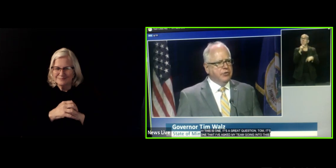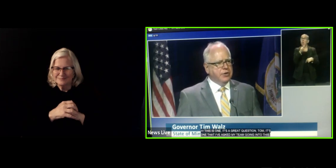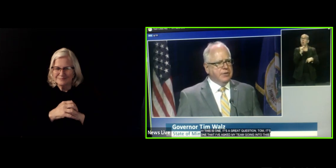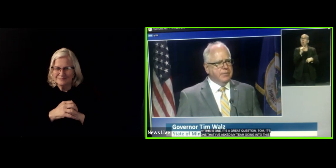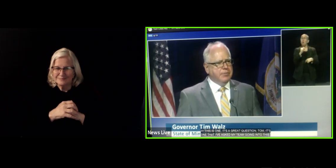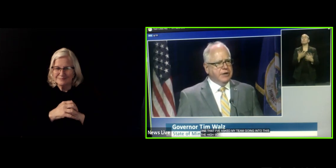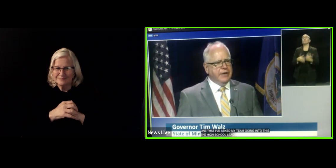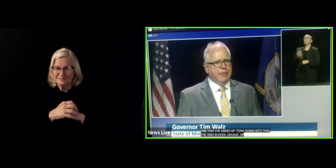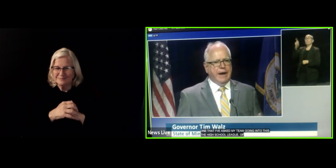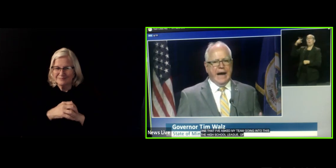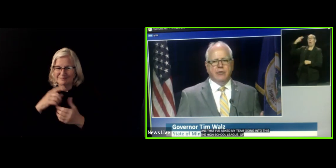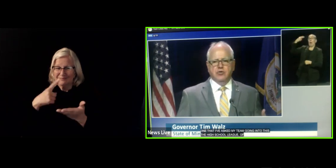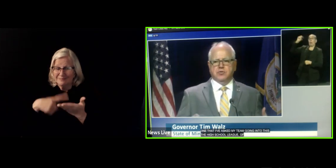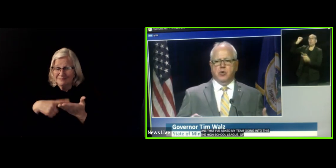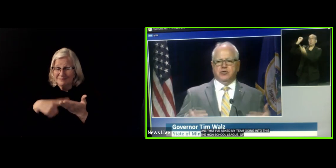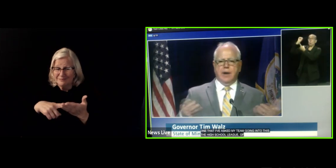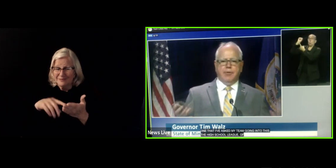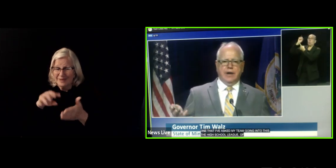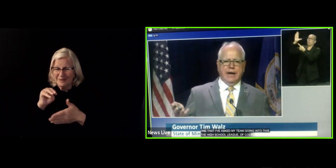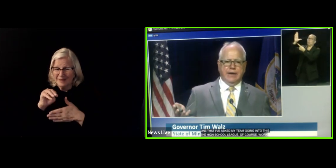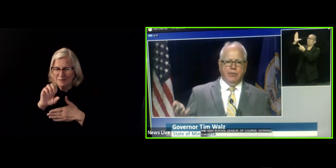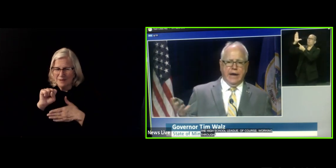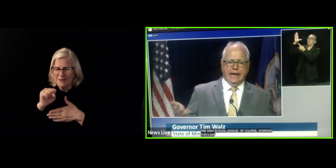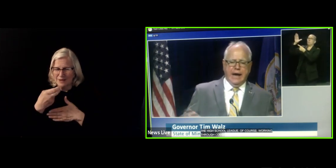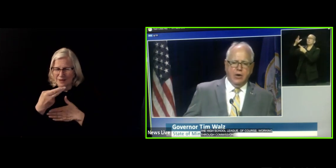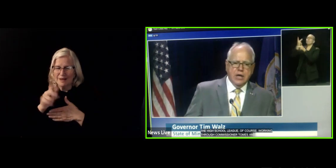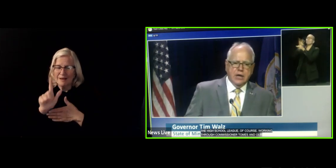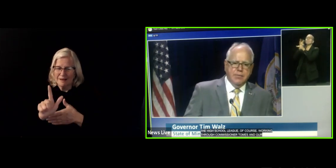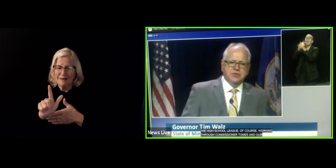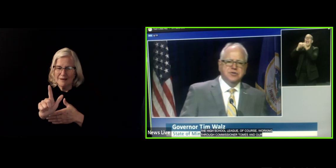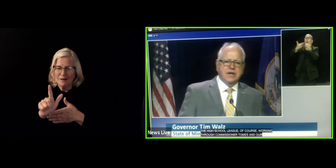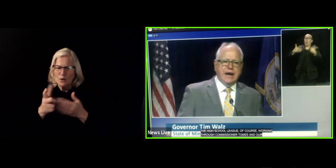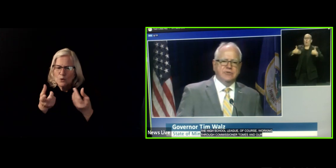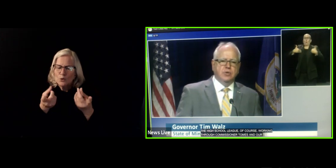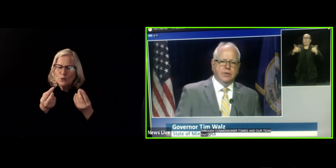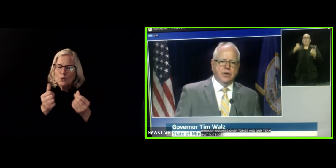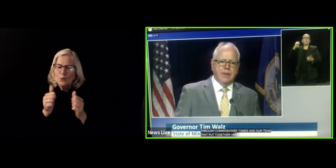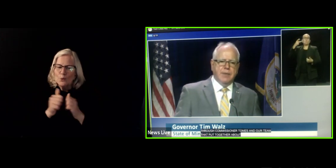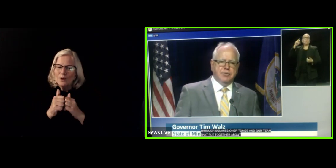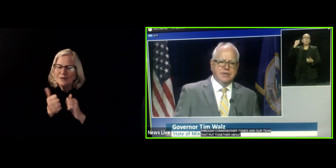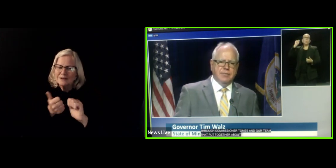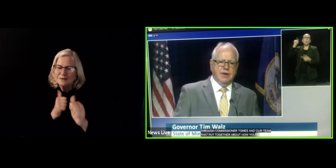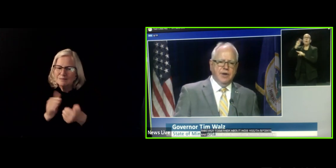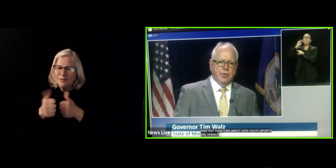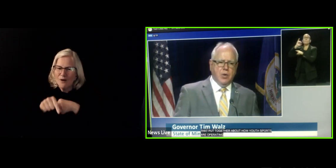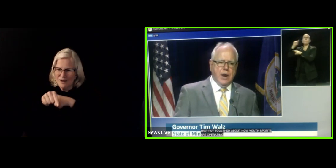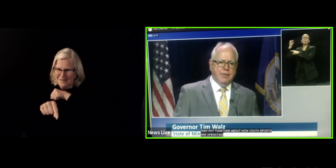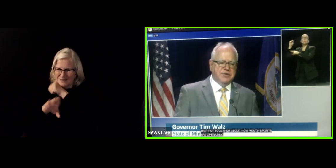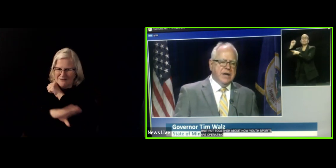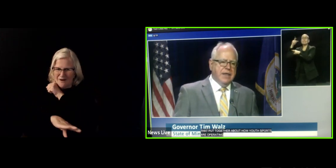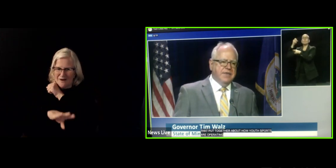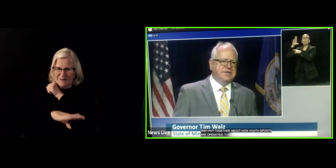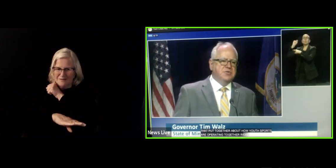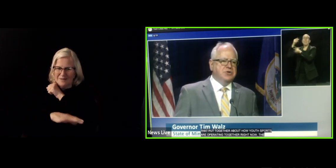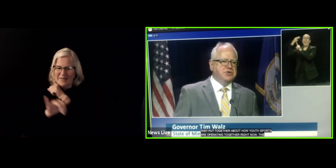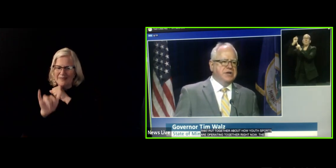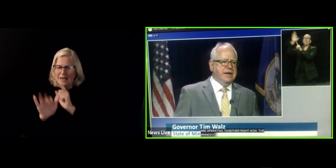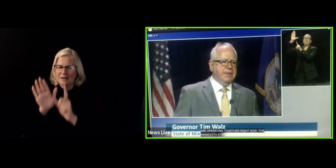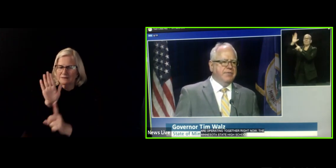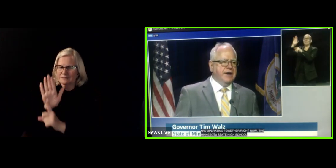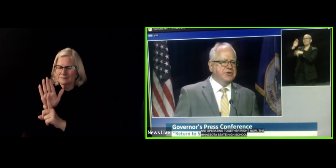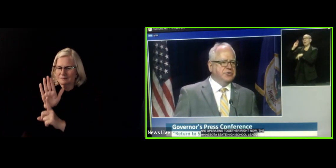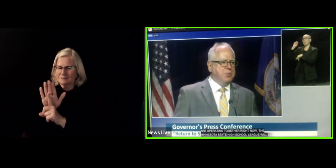and our team that put together about how youth sports are operating right now. The Minnesota State High School League will come up with some of their requirements. This is what you're